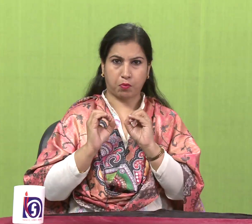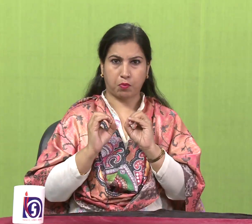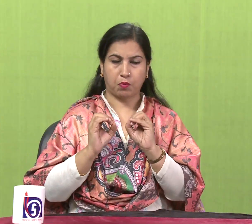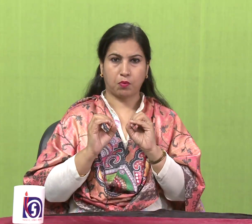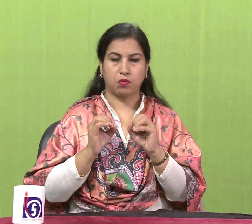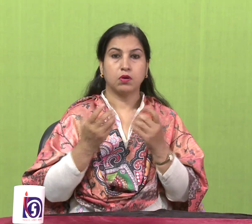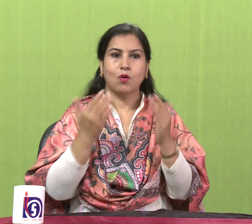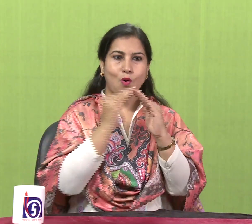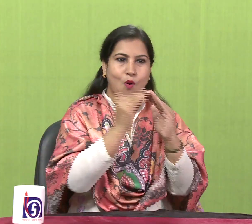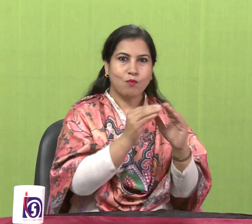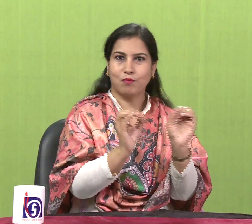in home